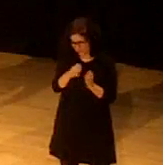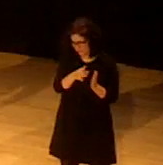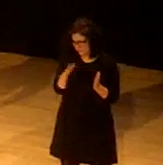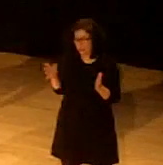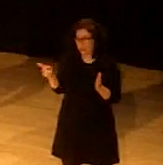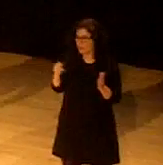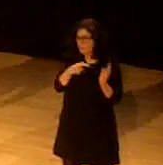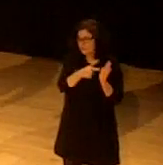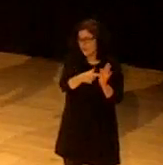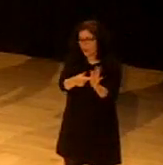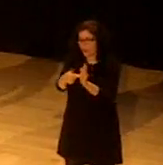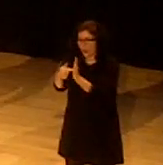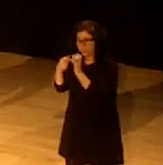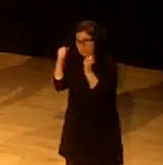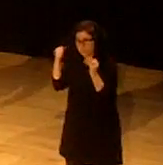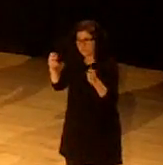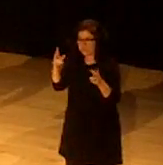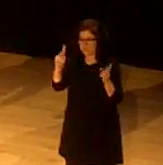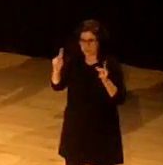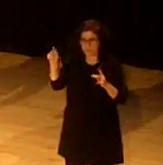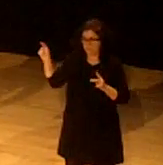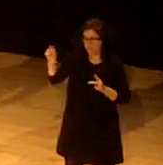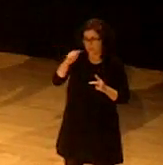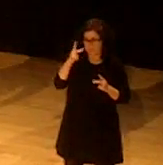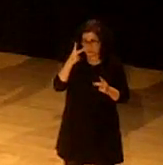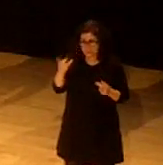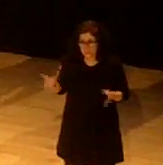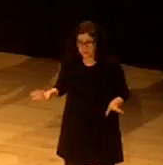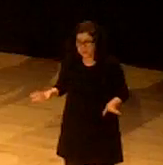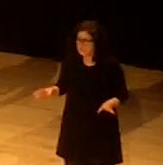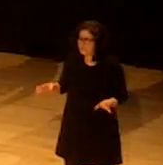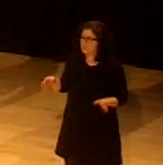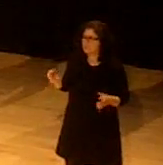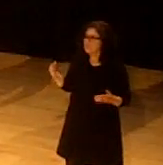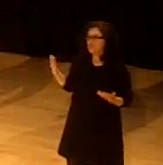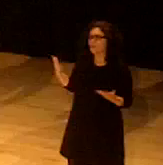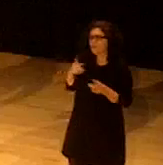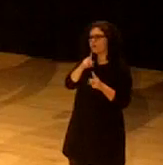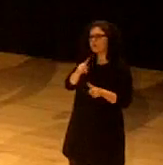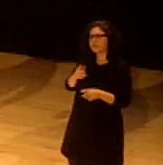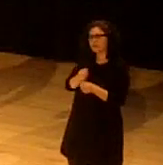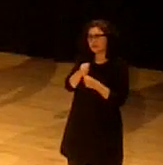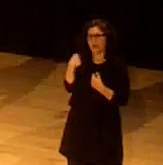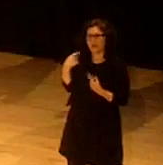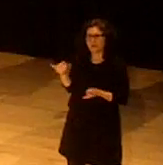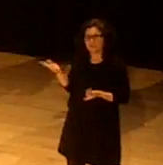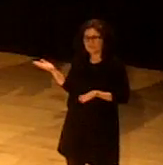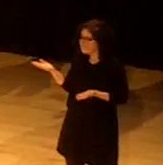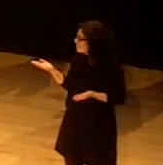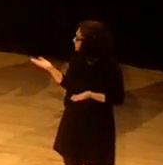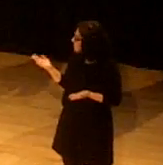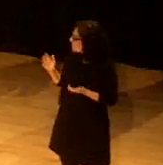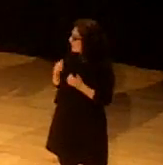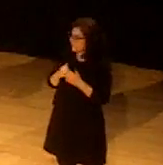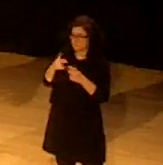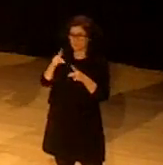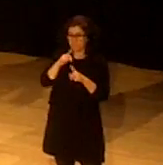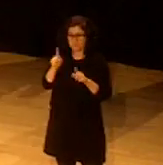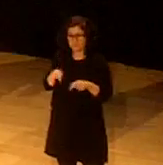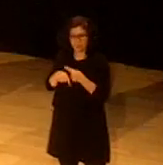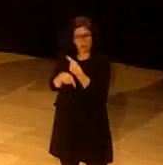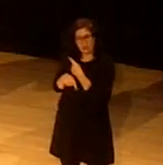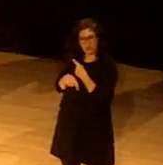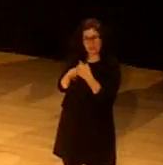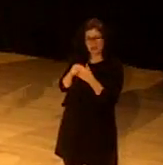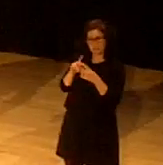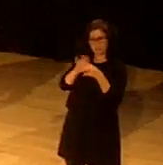show it. There's been a ton of people who've seen it. What's the kind of response that you've been getting? Like what? Like